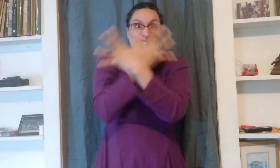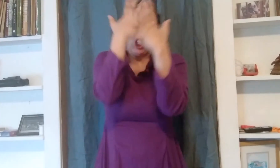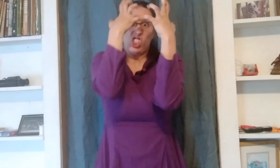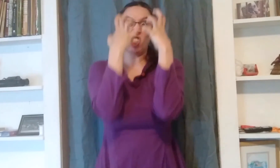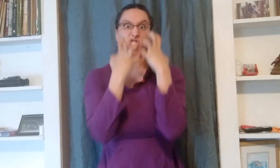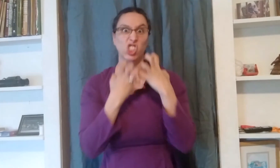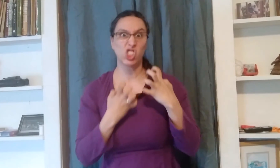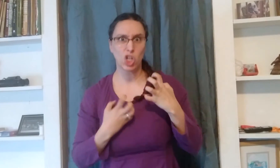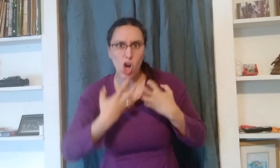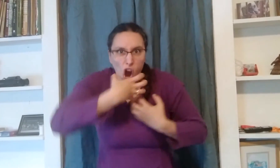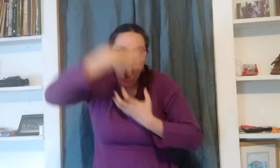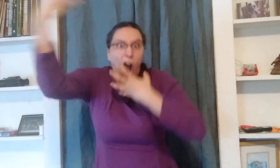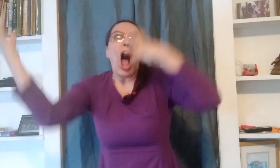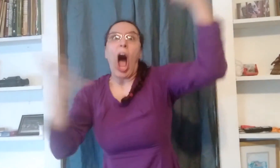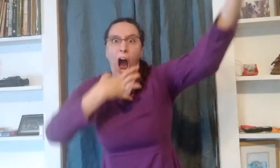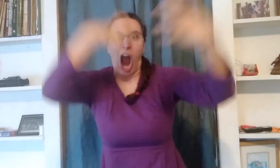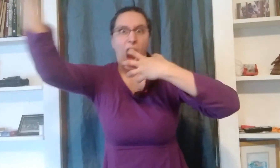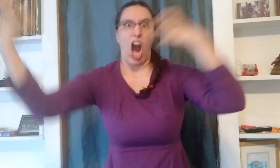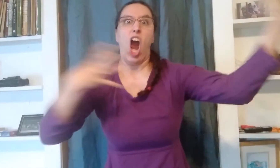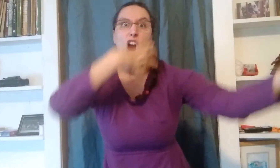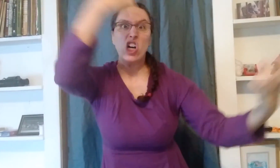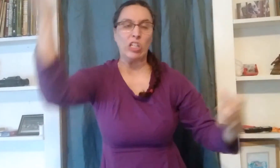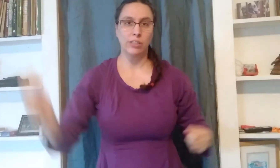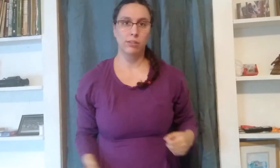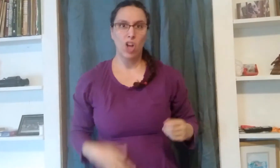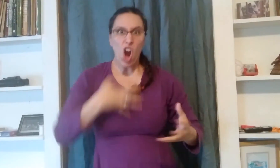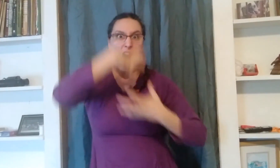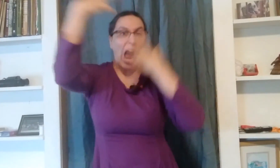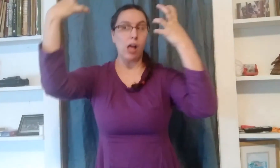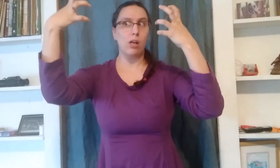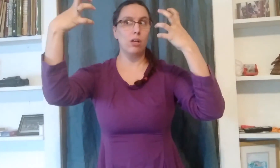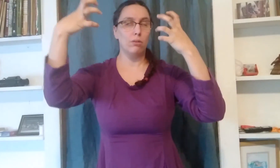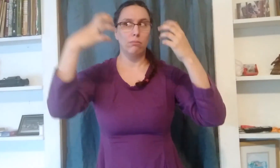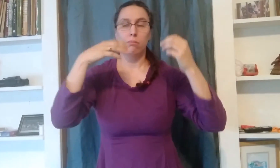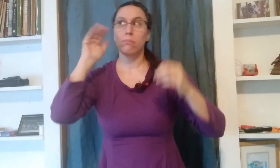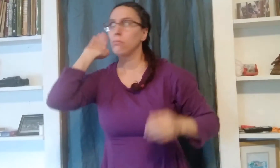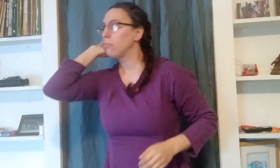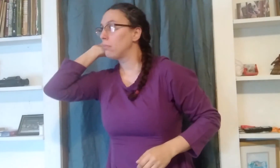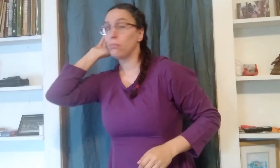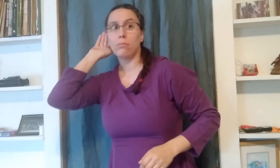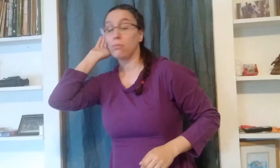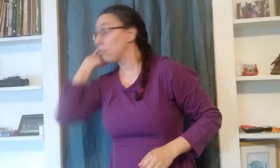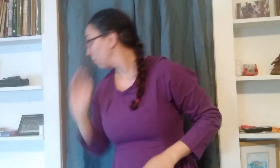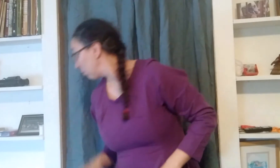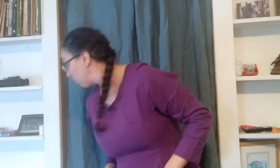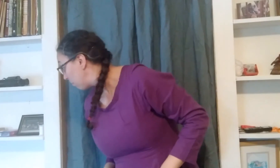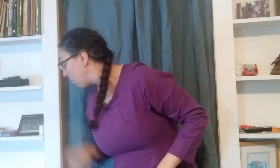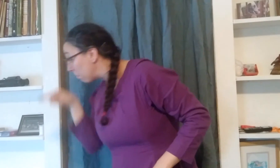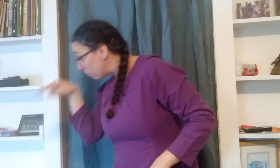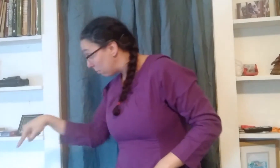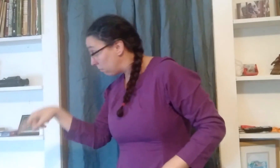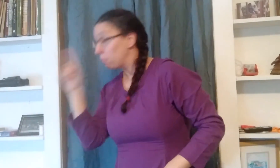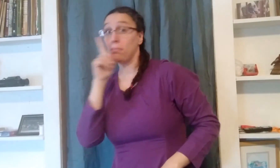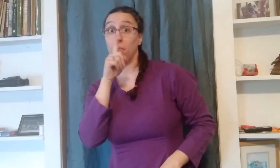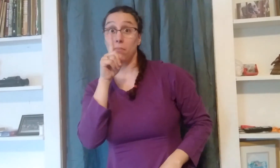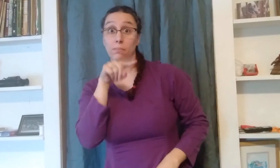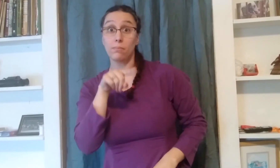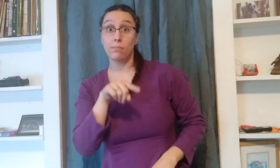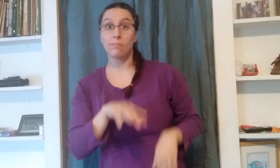he roared out. Suddenly, he heard a voice. He looked, and there was the mouse. "Hello,"